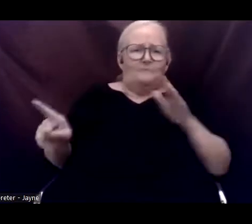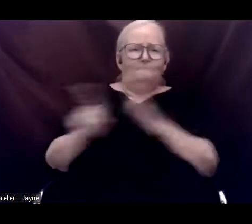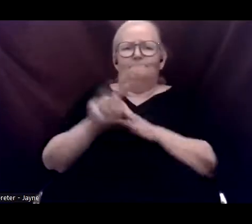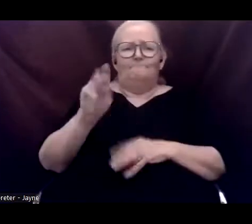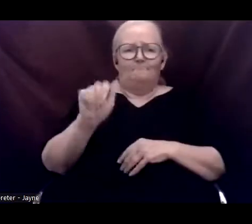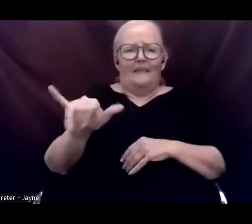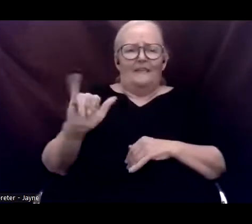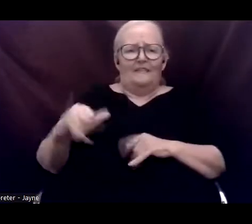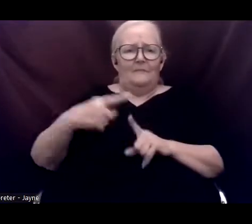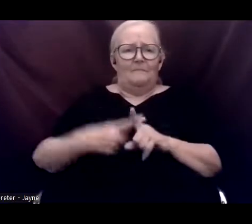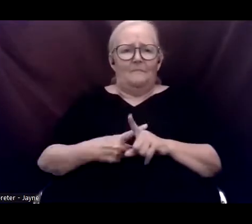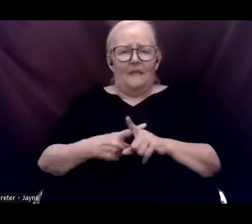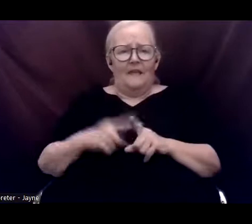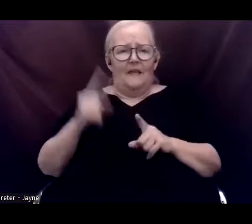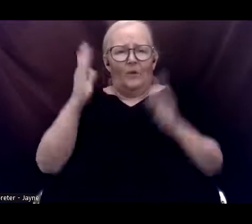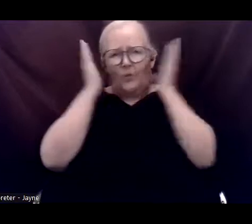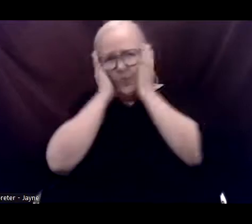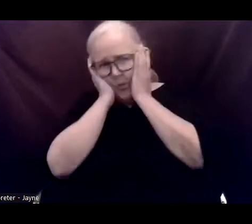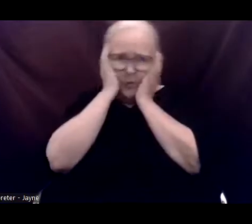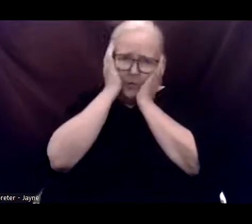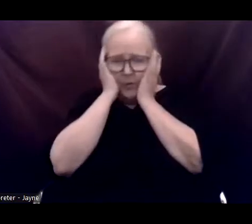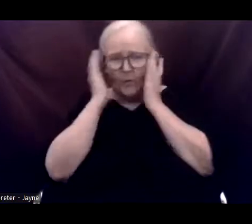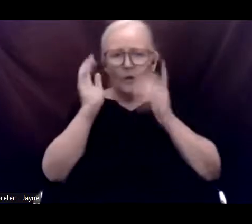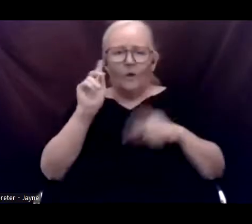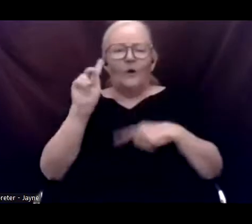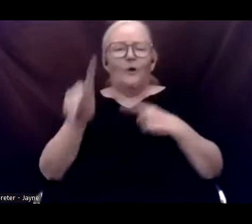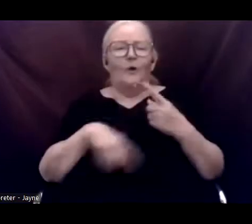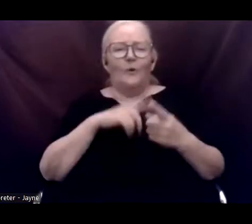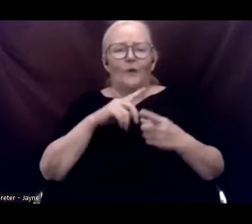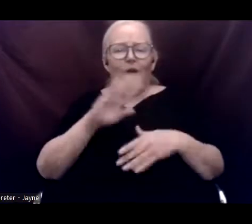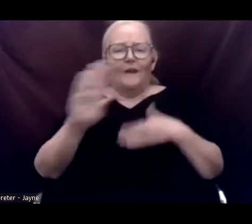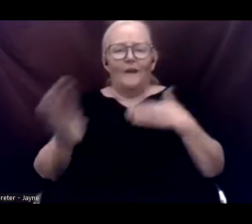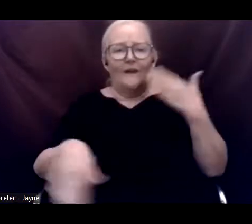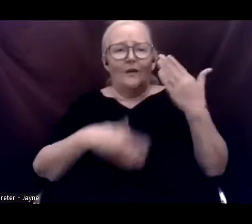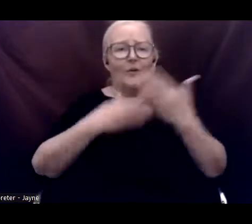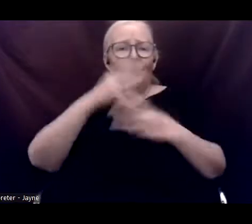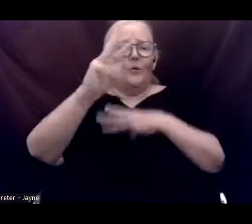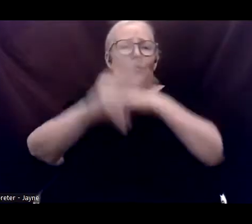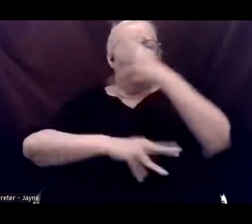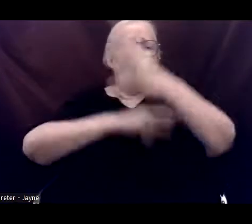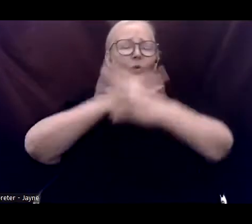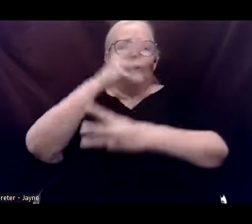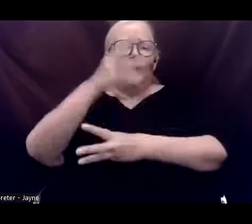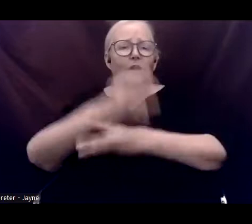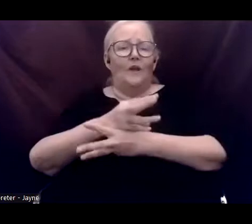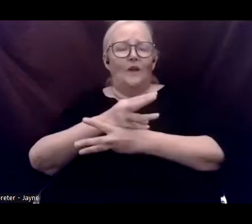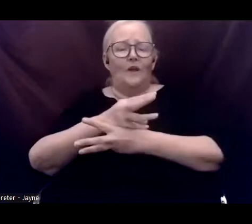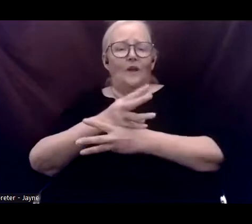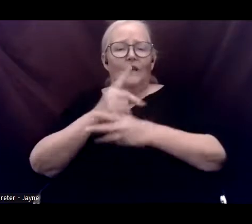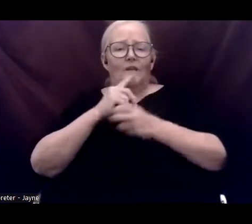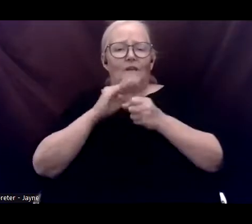month of great dismay, when all the world is brimming with